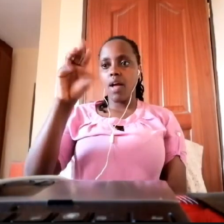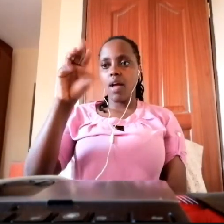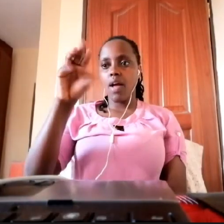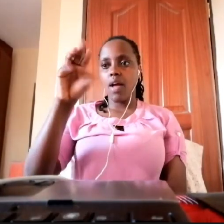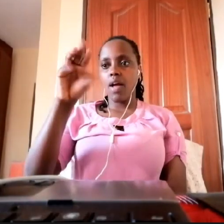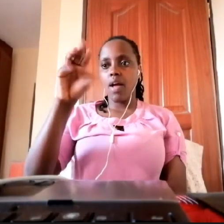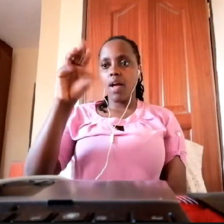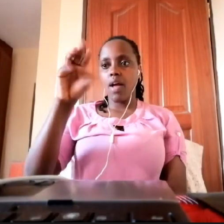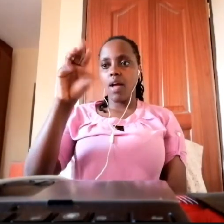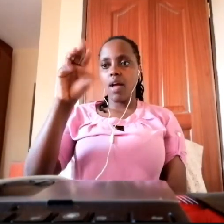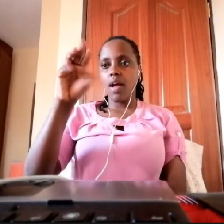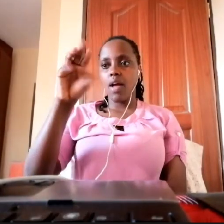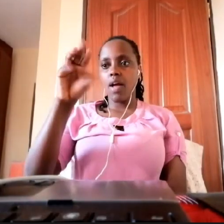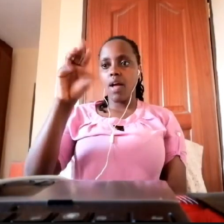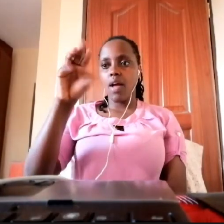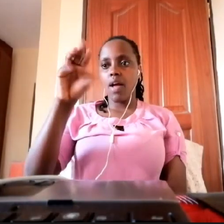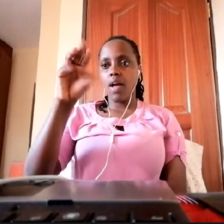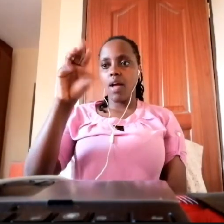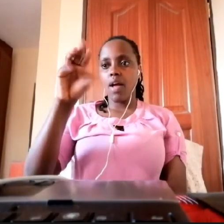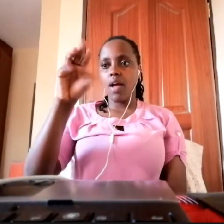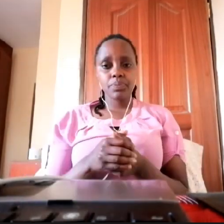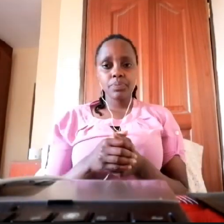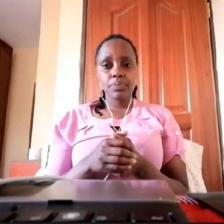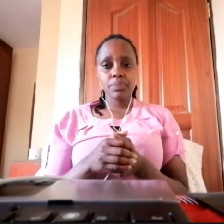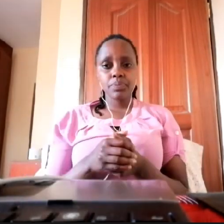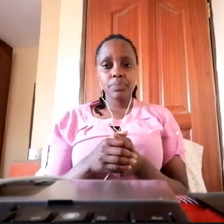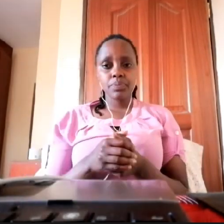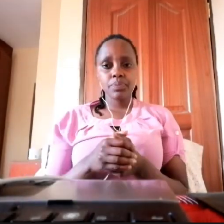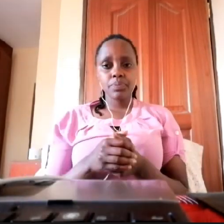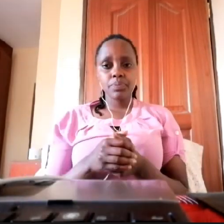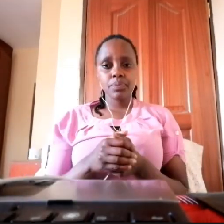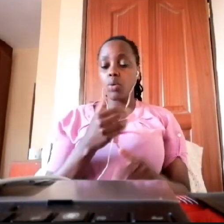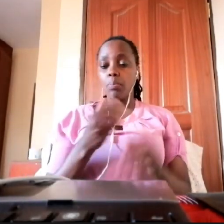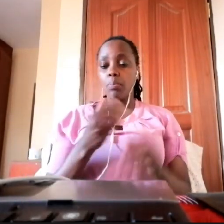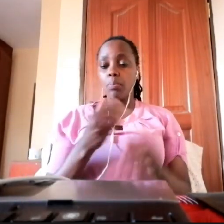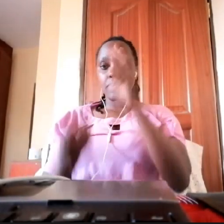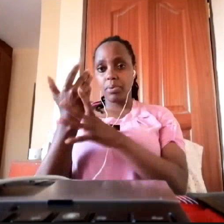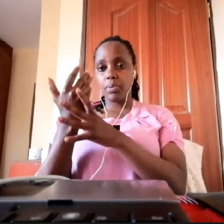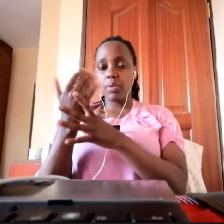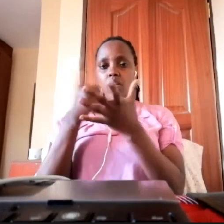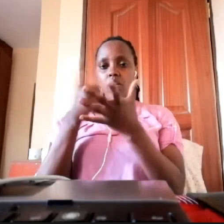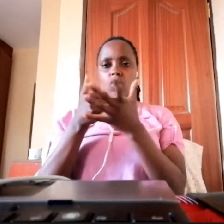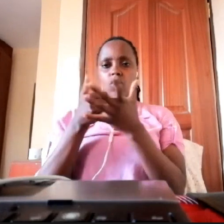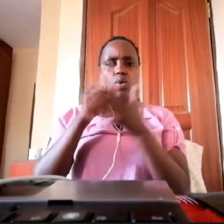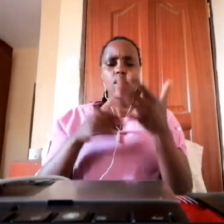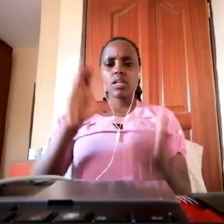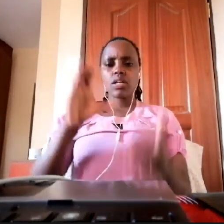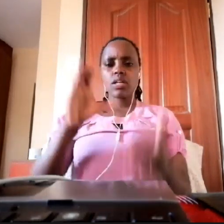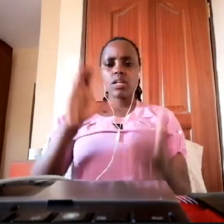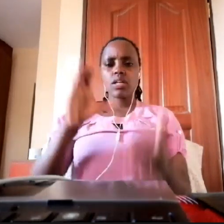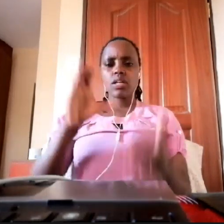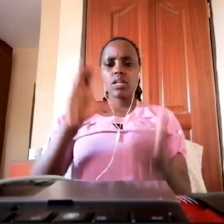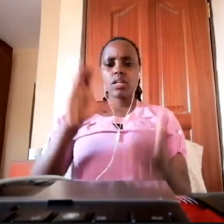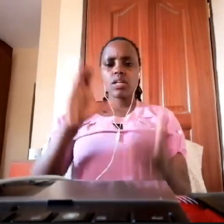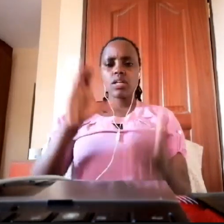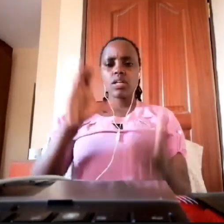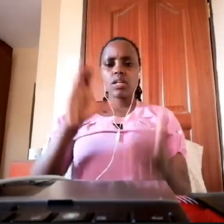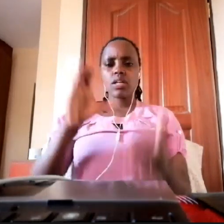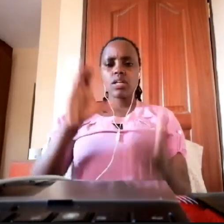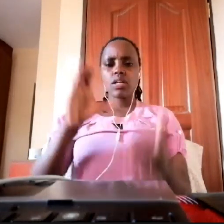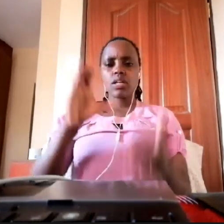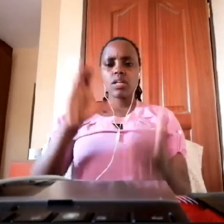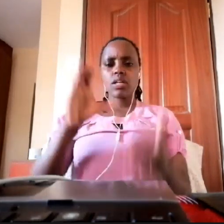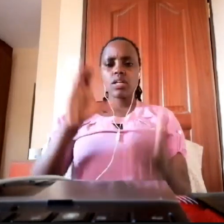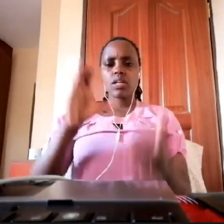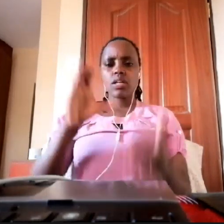disability. So to this effect, a committee was set up from amongst CPA member organizations. By CPA member organizations,